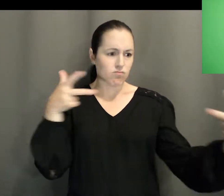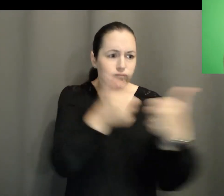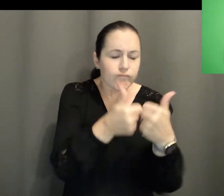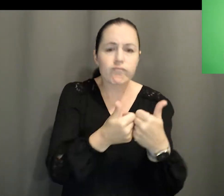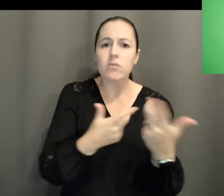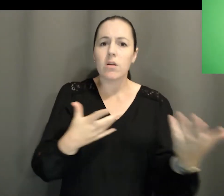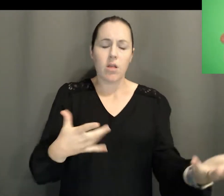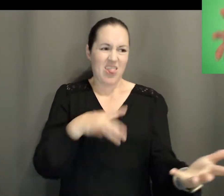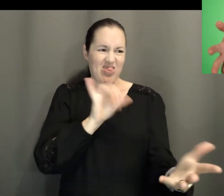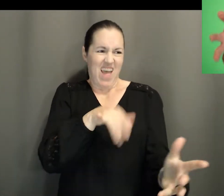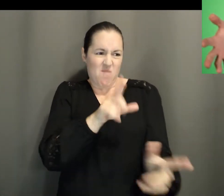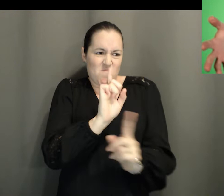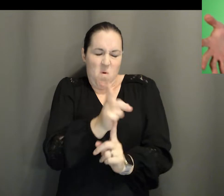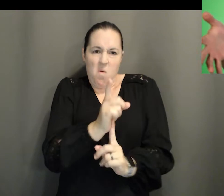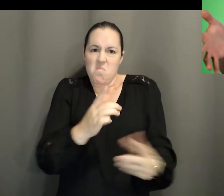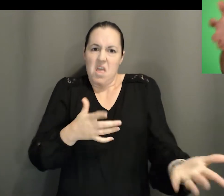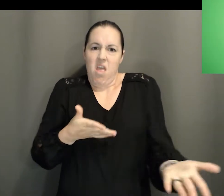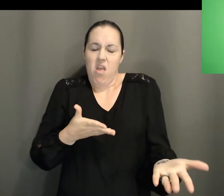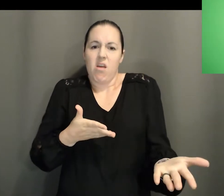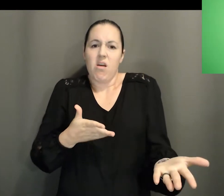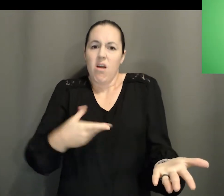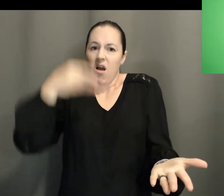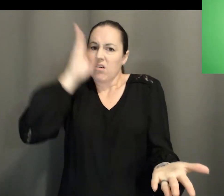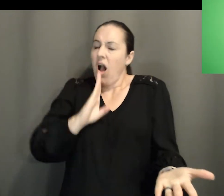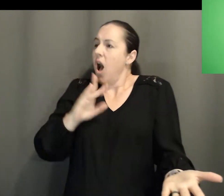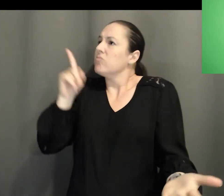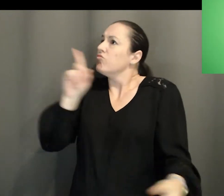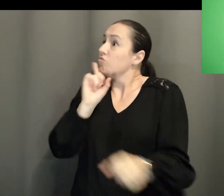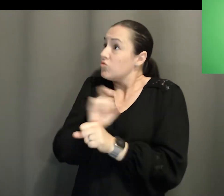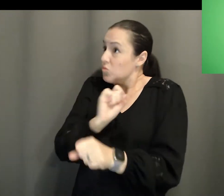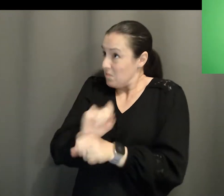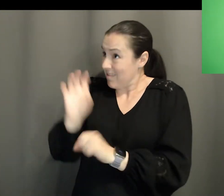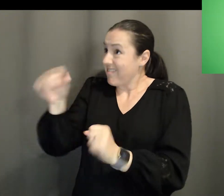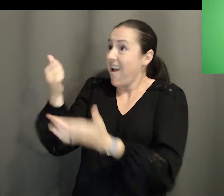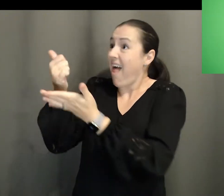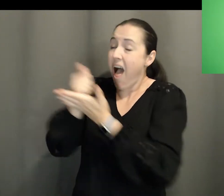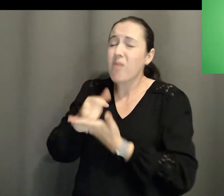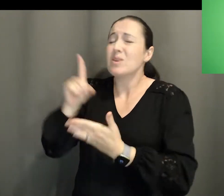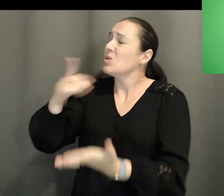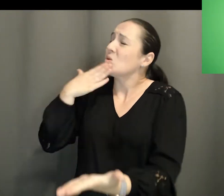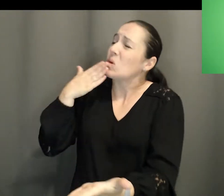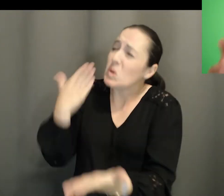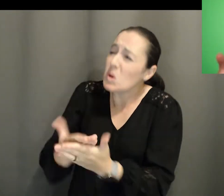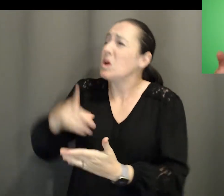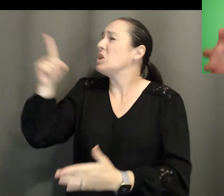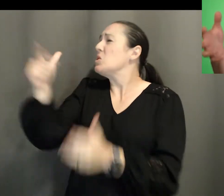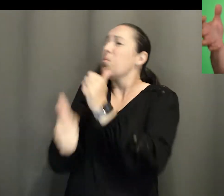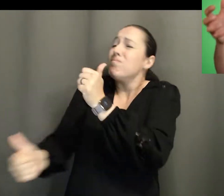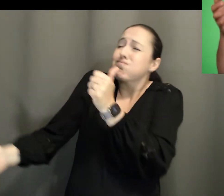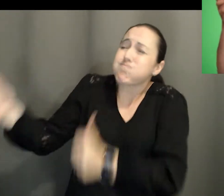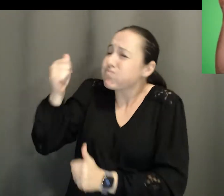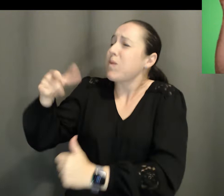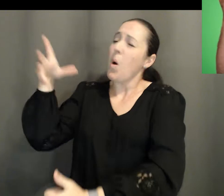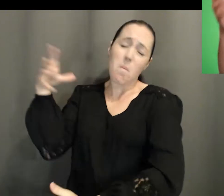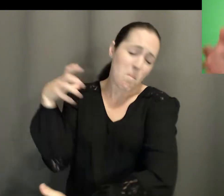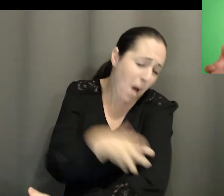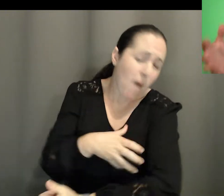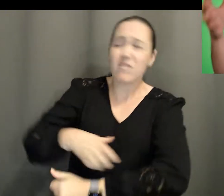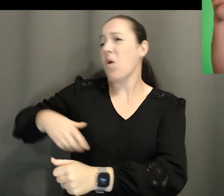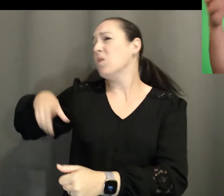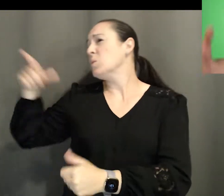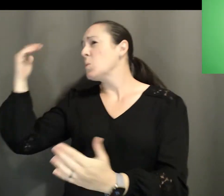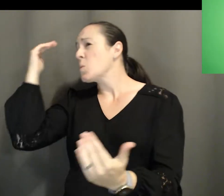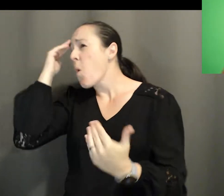moment, this vehicle accident here you see, do we believe in that moment, God, you can help in this place. You're